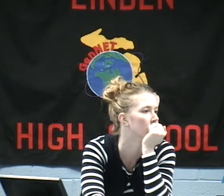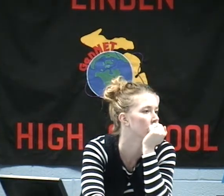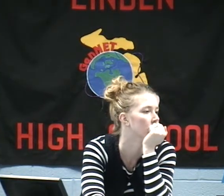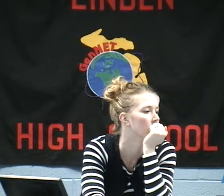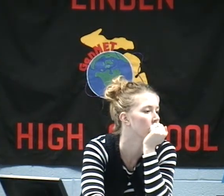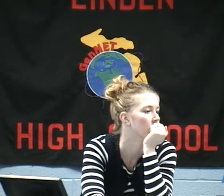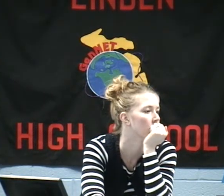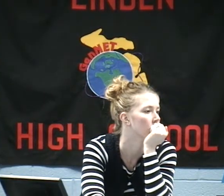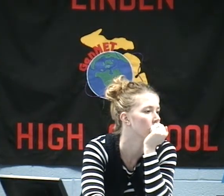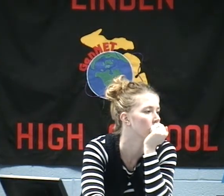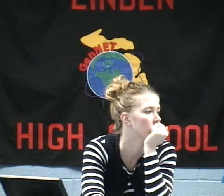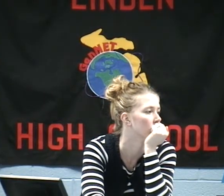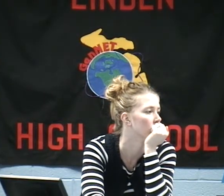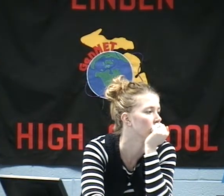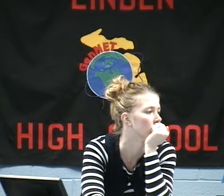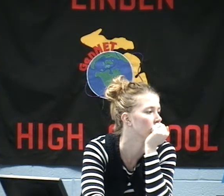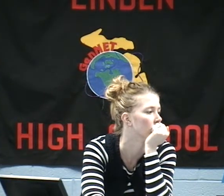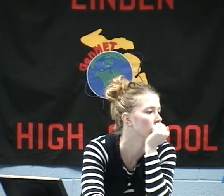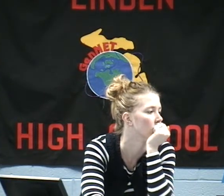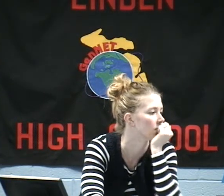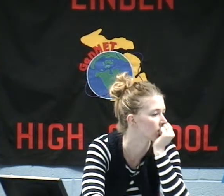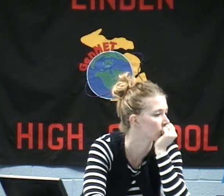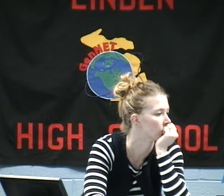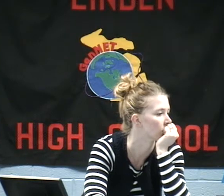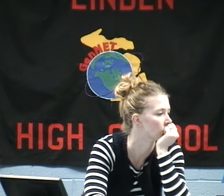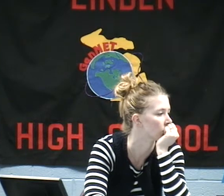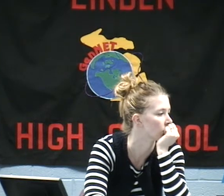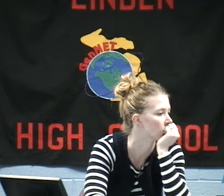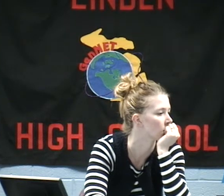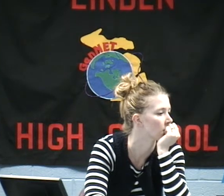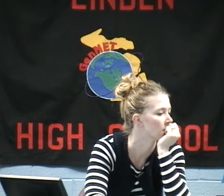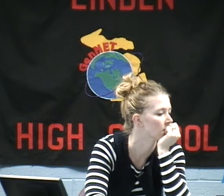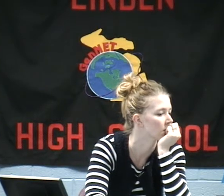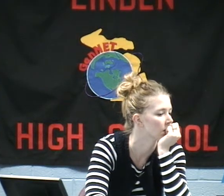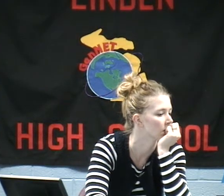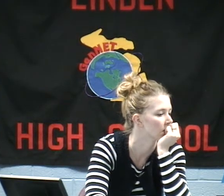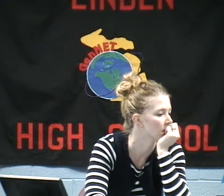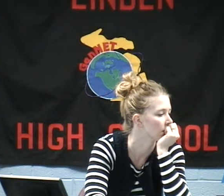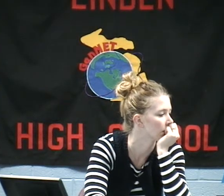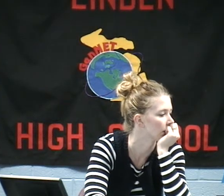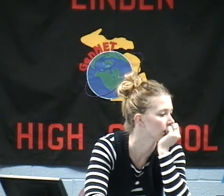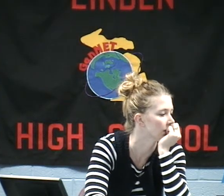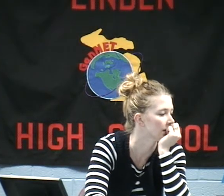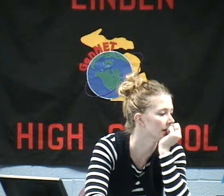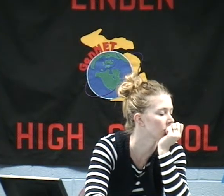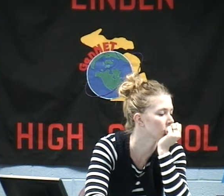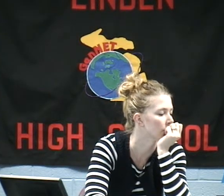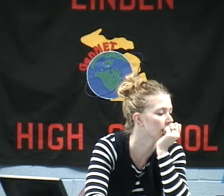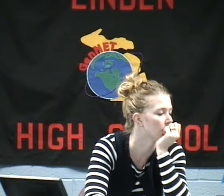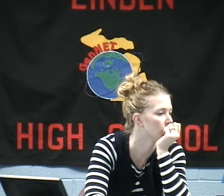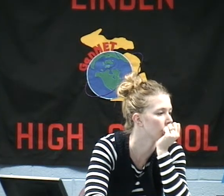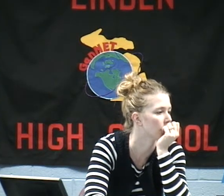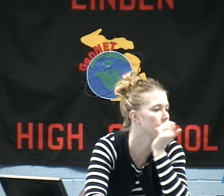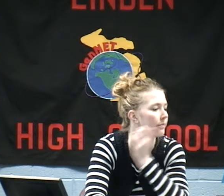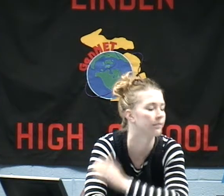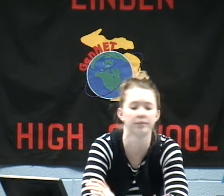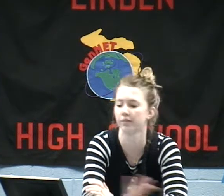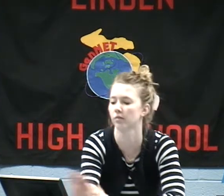so sorry. She goes, it's okay. It happens all the time. And I was like, that makes me feel even worse. This is Daniel Durant. Honestly, I think one of my